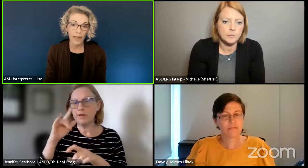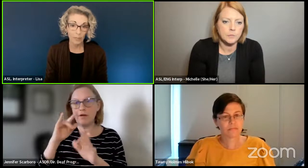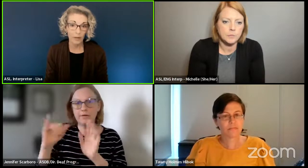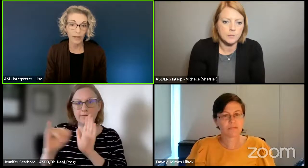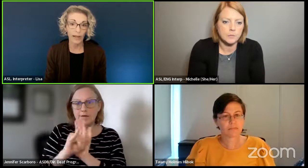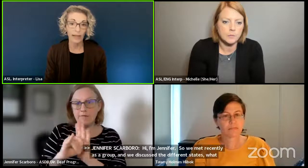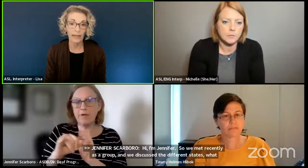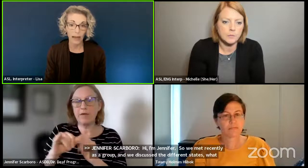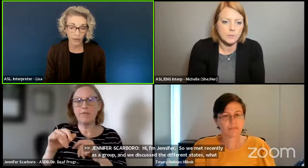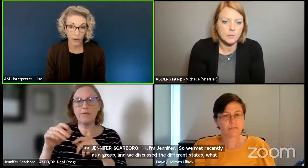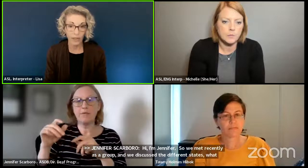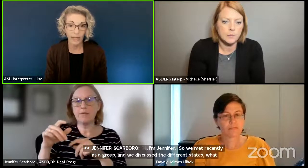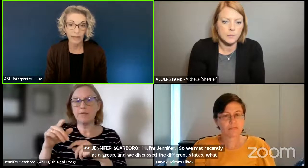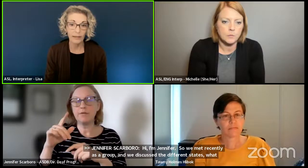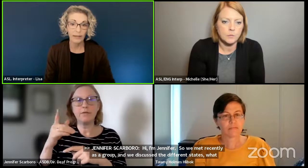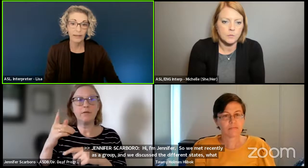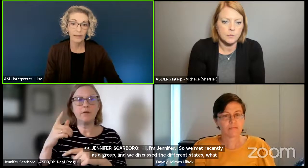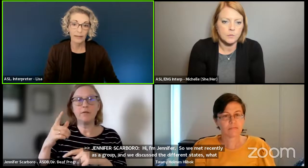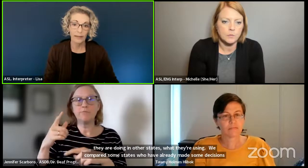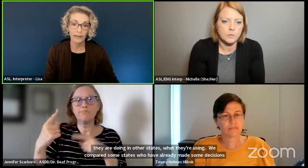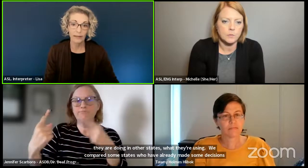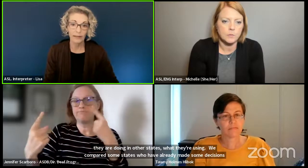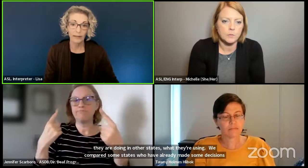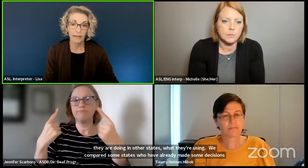For example, California